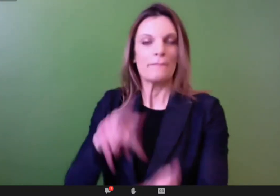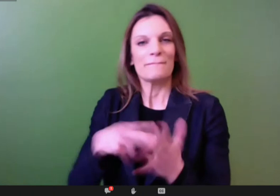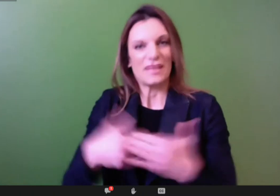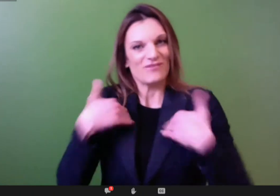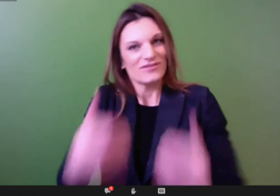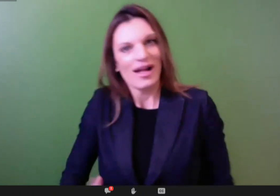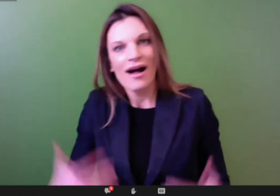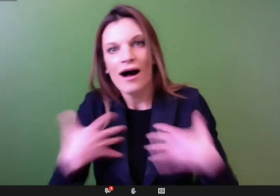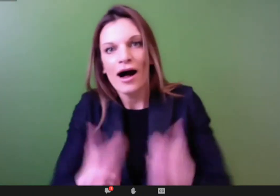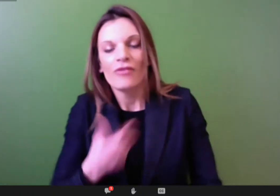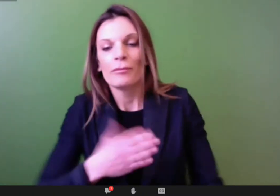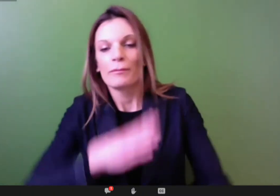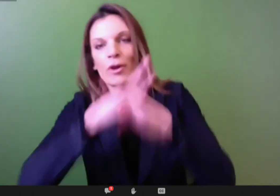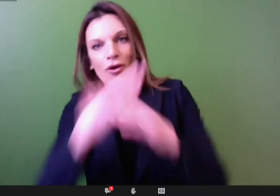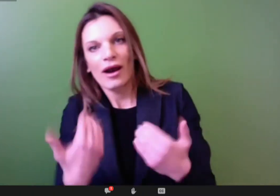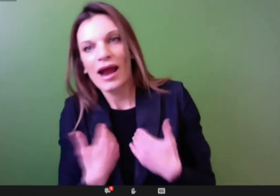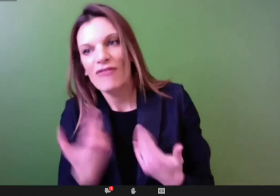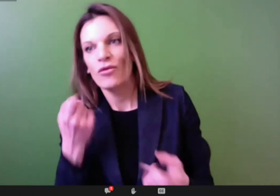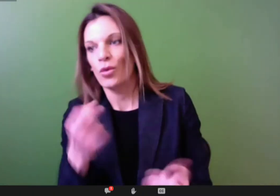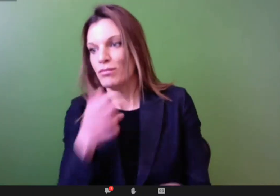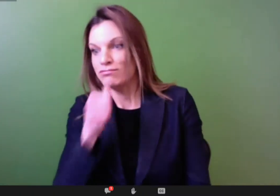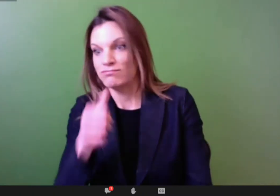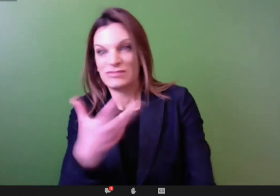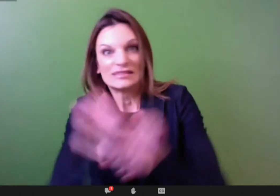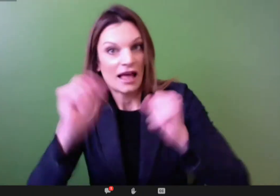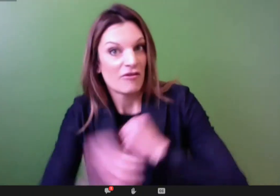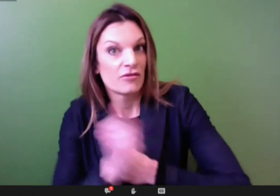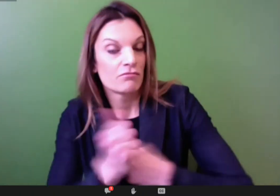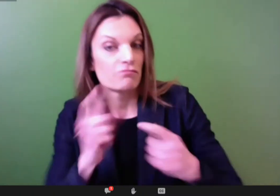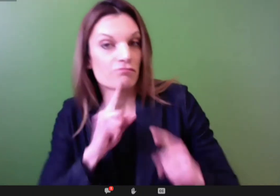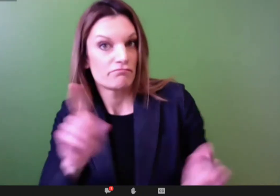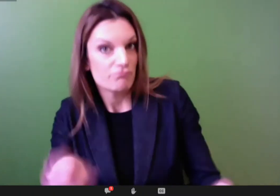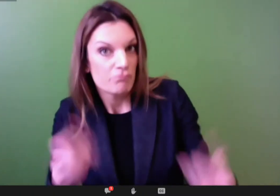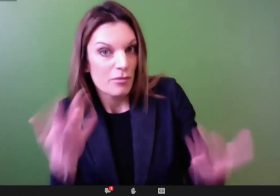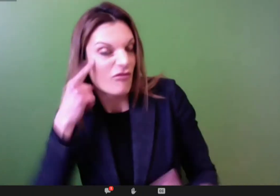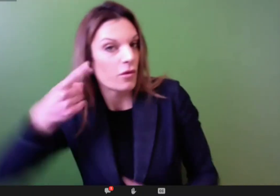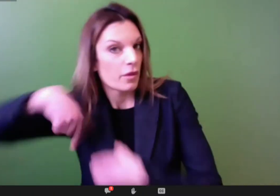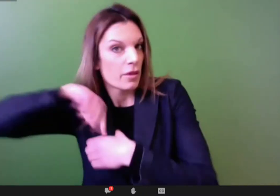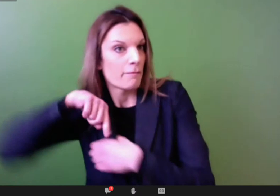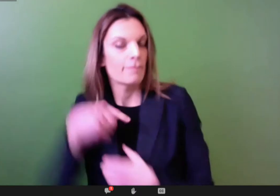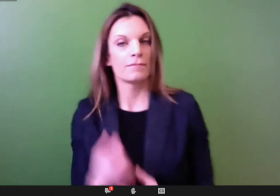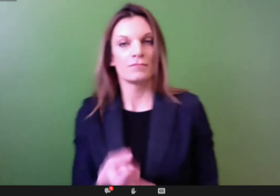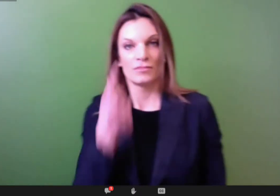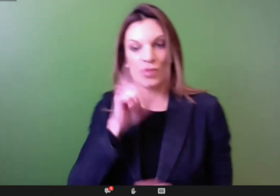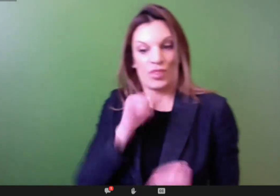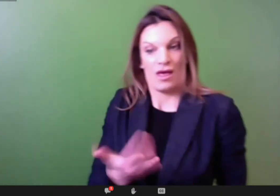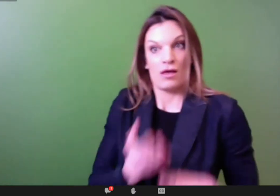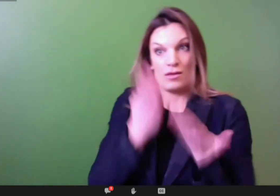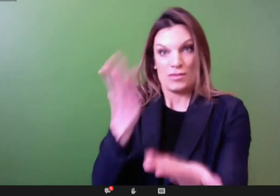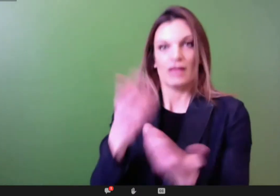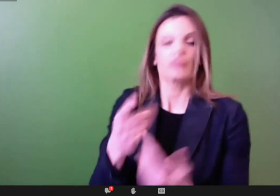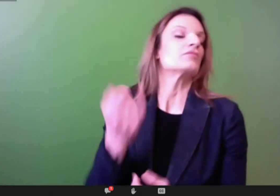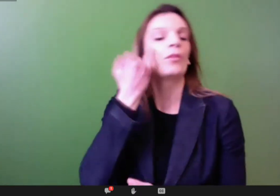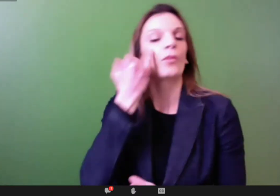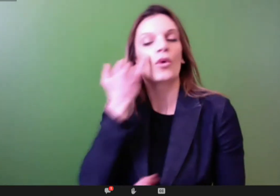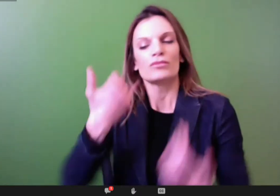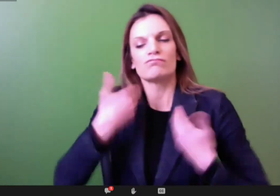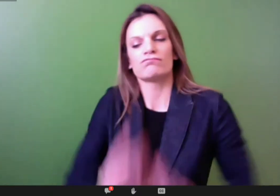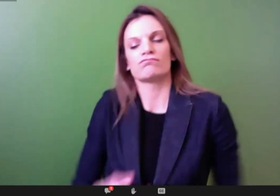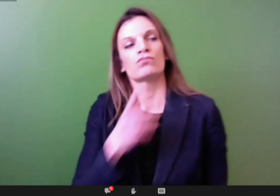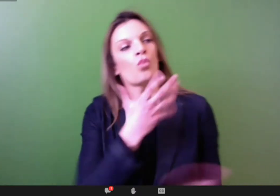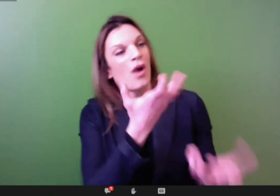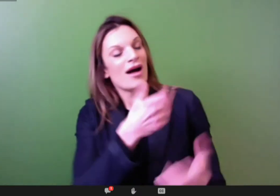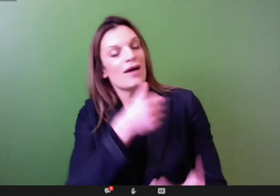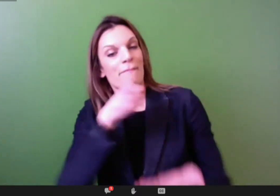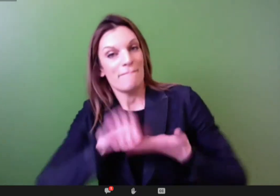package, Senate Bill 285, that does make it harder to vote absentee ballot, because if a voter requests a ballot by mail, they